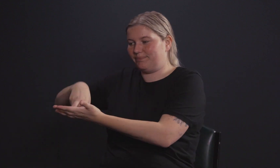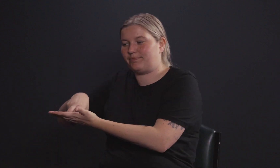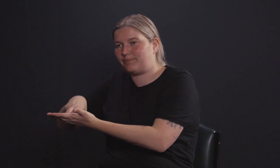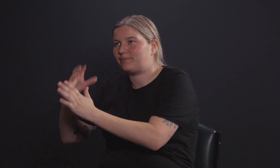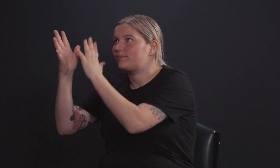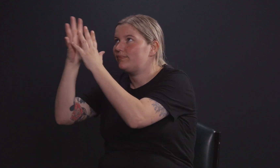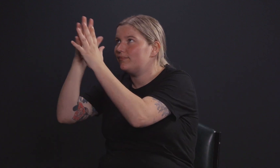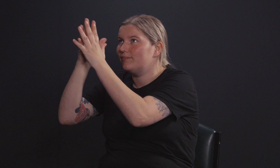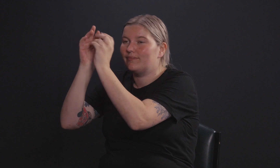to relay what was happening.